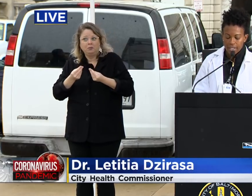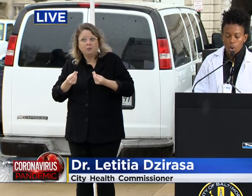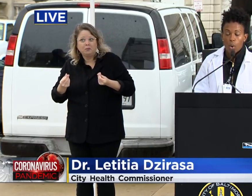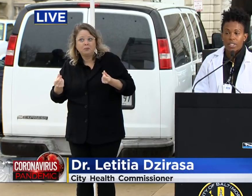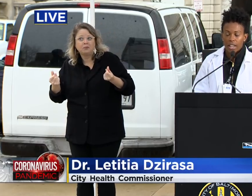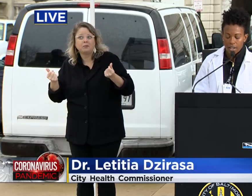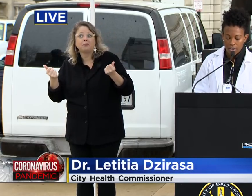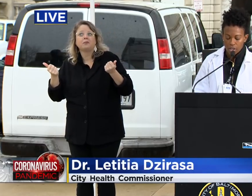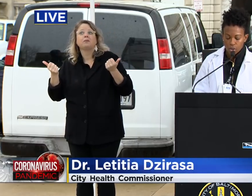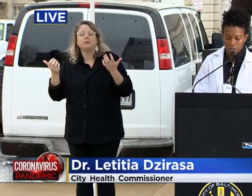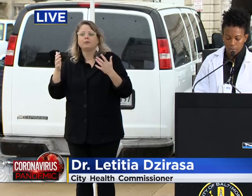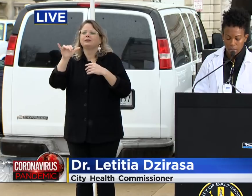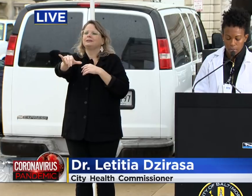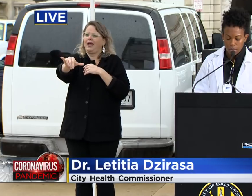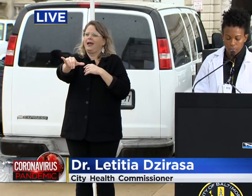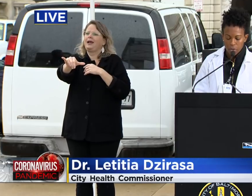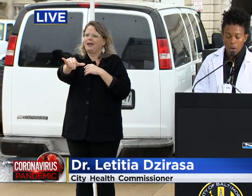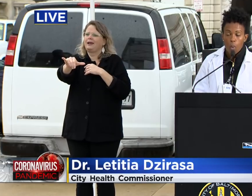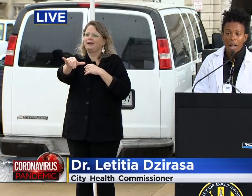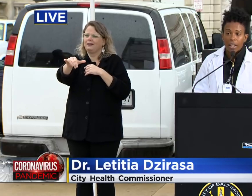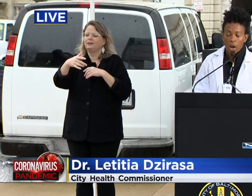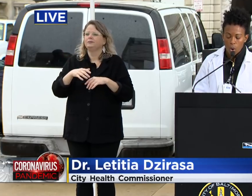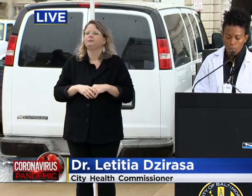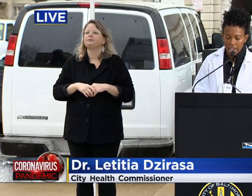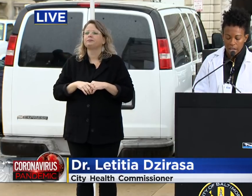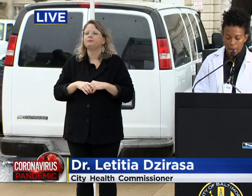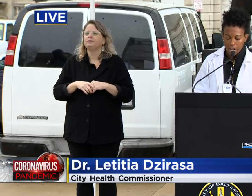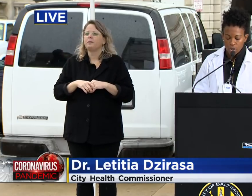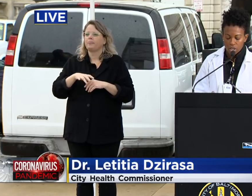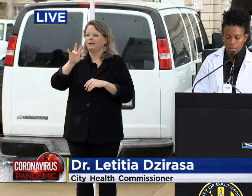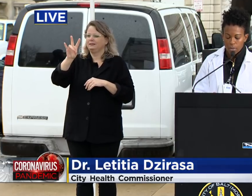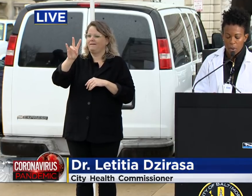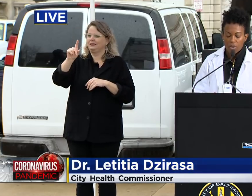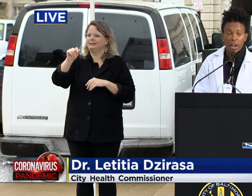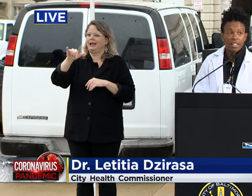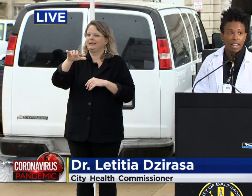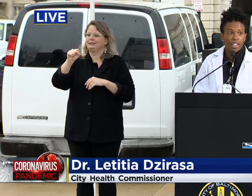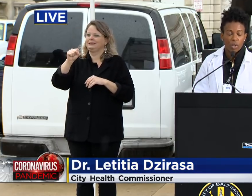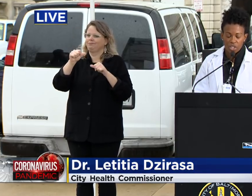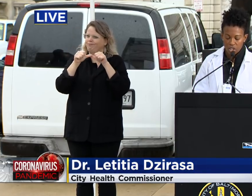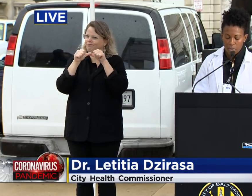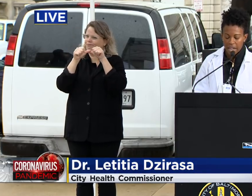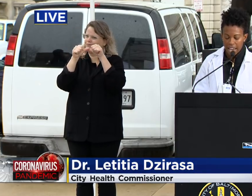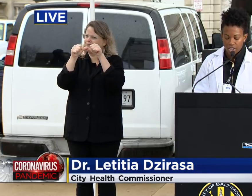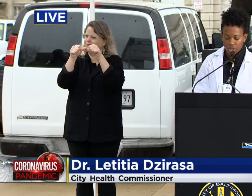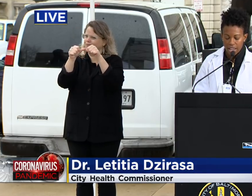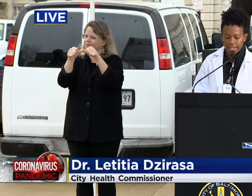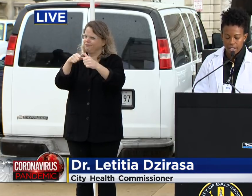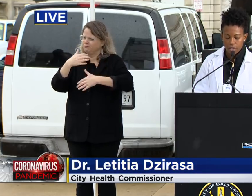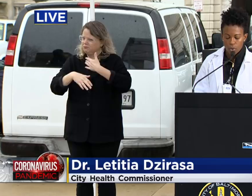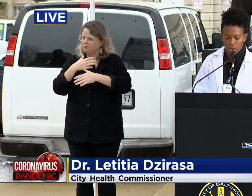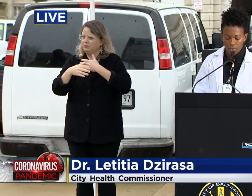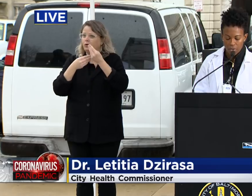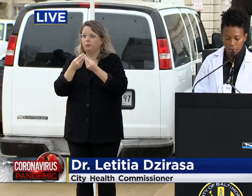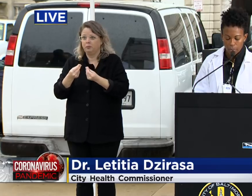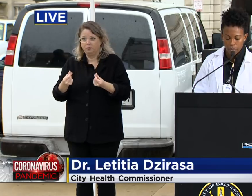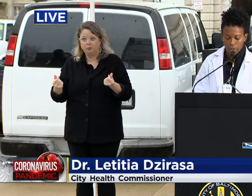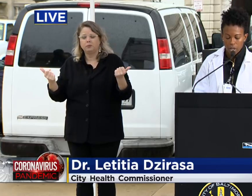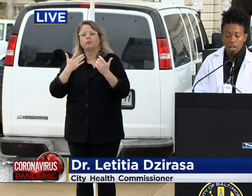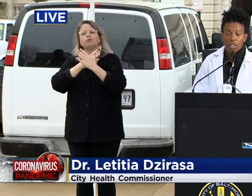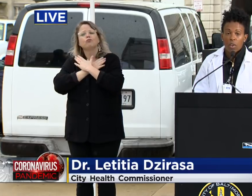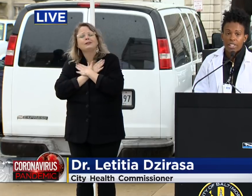passed since the onset of initial symptoms. While at home, they can manage their symptoms by rest, hydration, and medication as needed for their